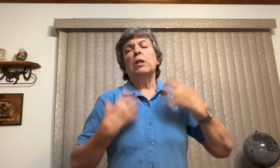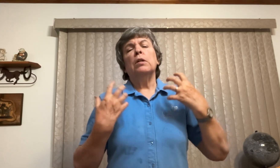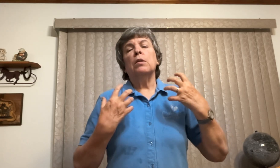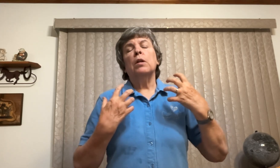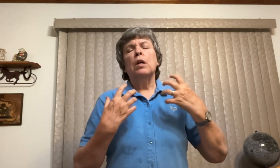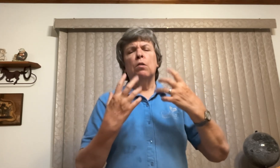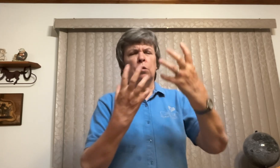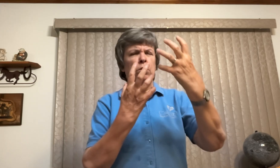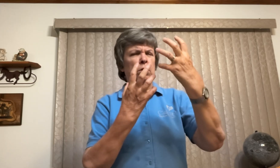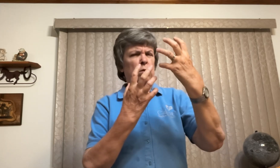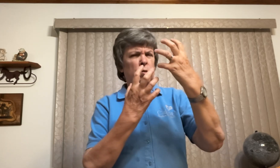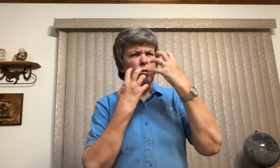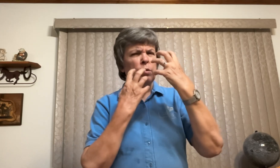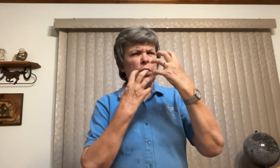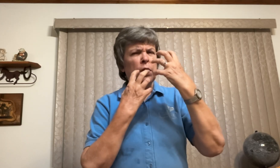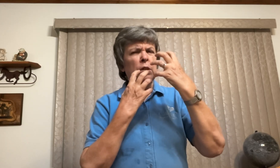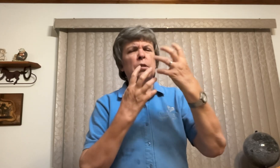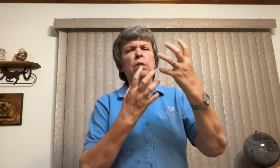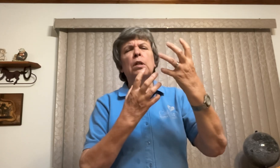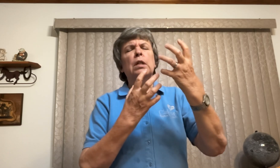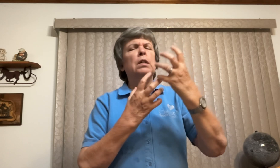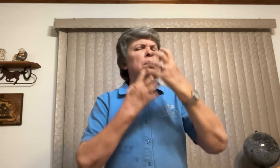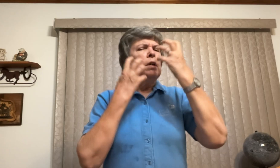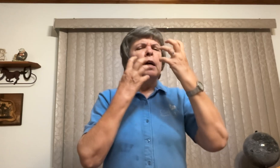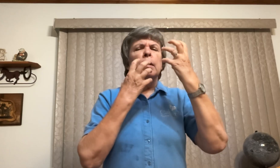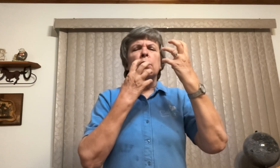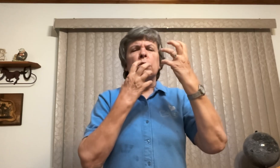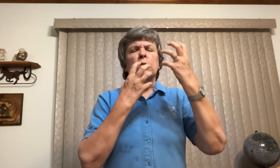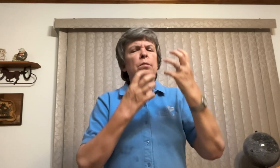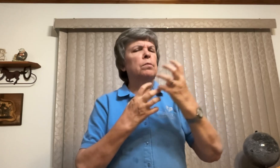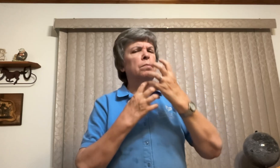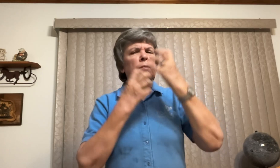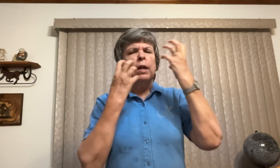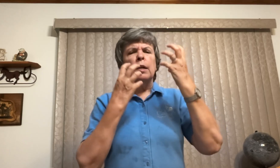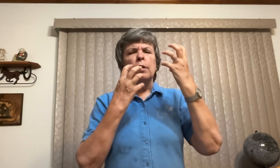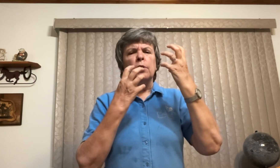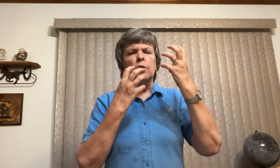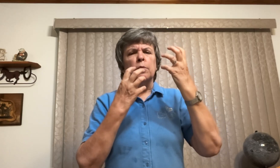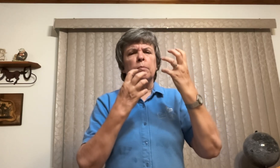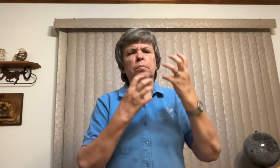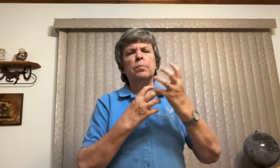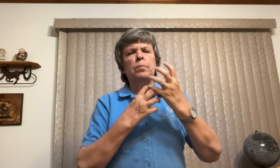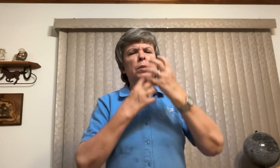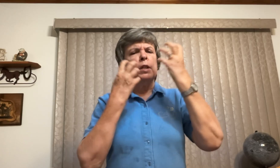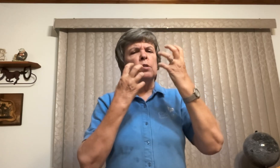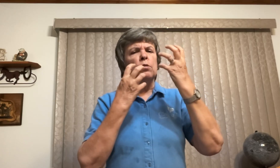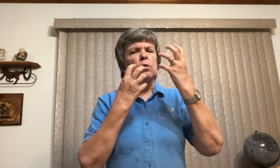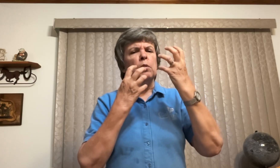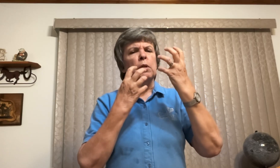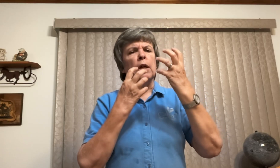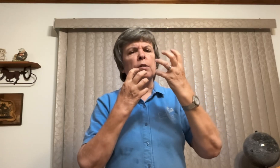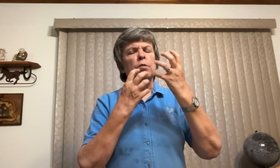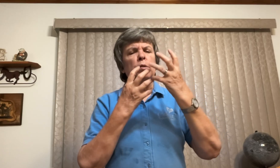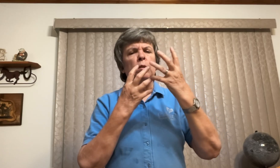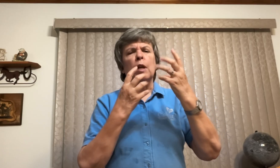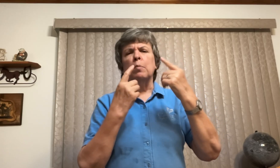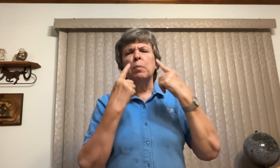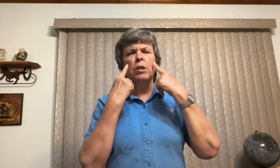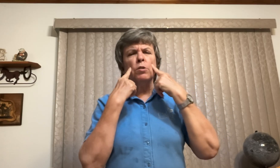here or you can do it here. Anger, anger. And that's usually what I do is, and make sure you